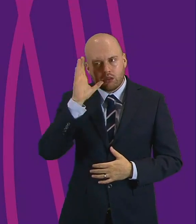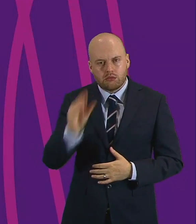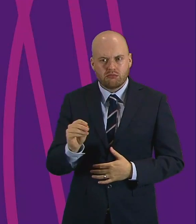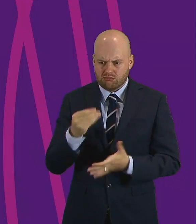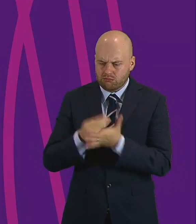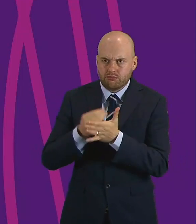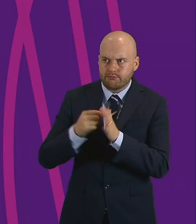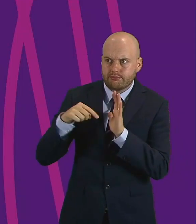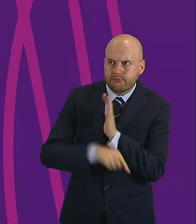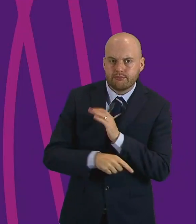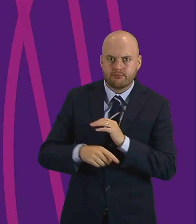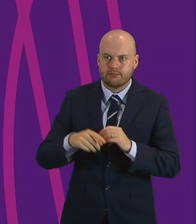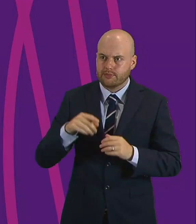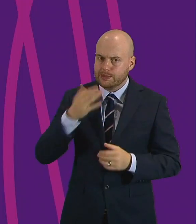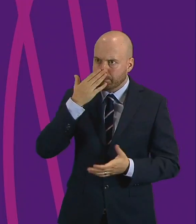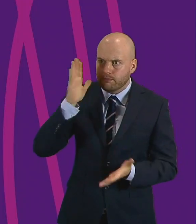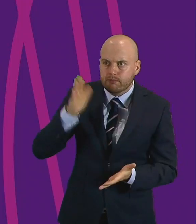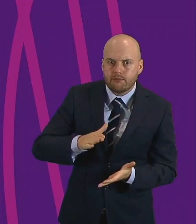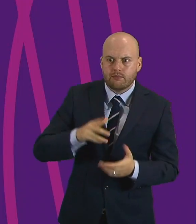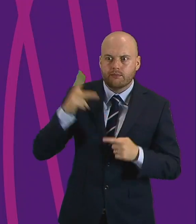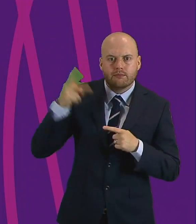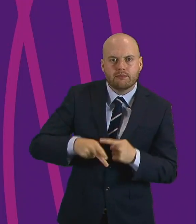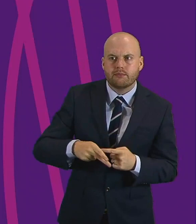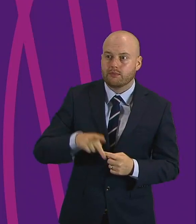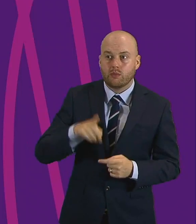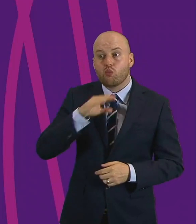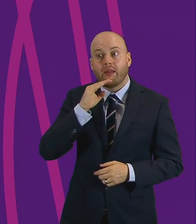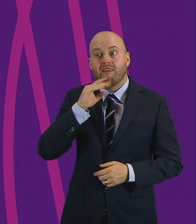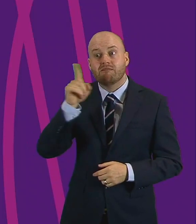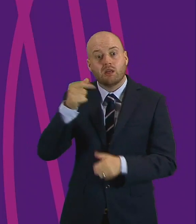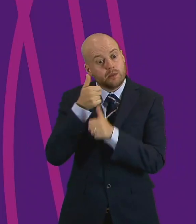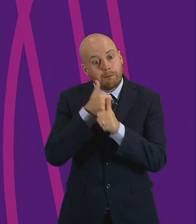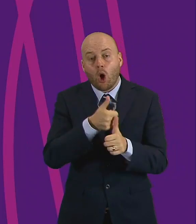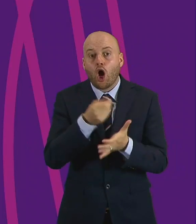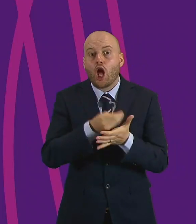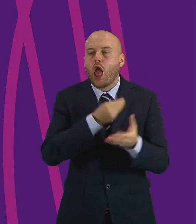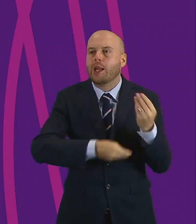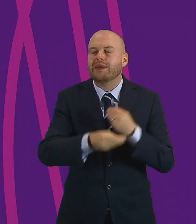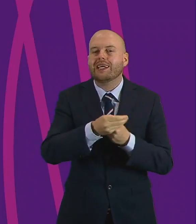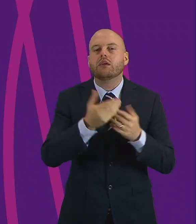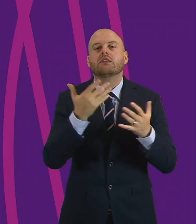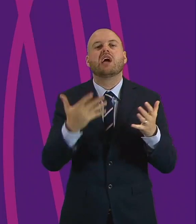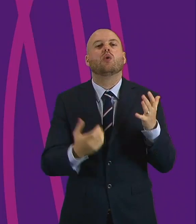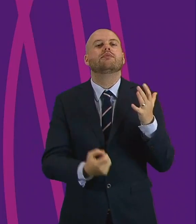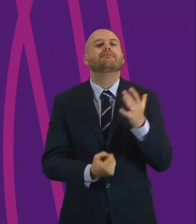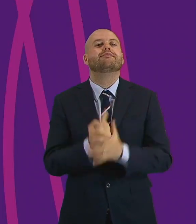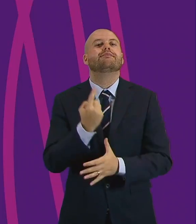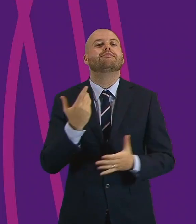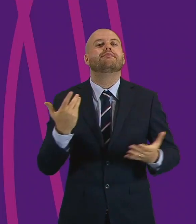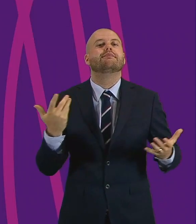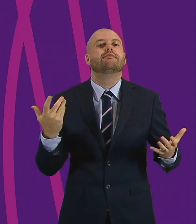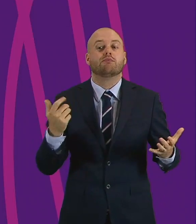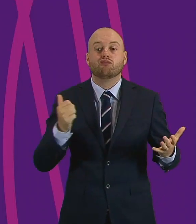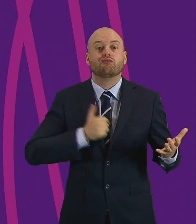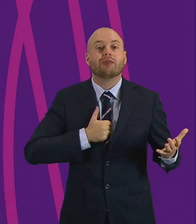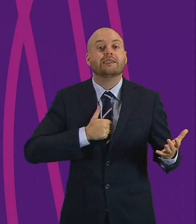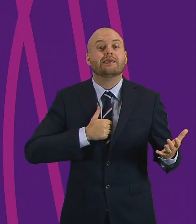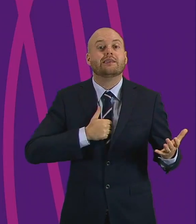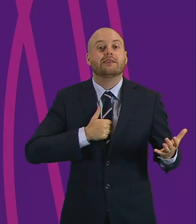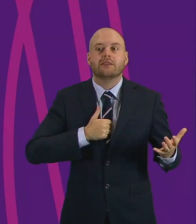boost our economy. And so we entered this crisis with a weakened economy and not enough left for a rainy day. And now it's